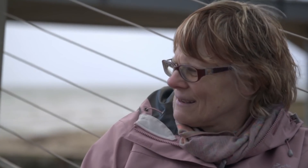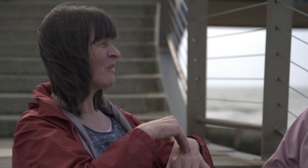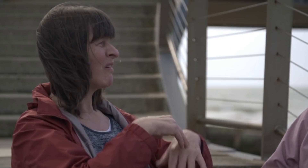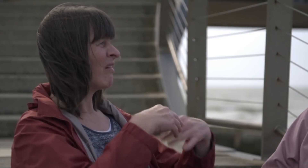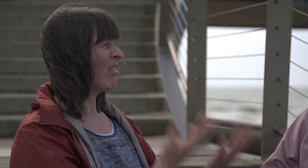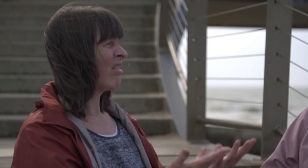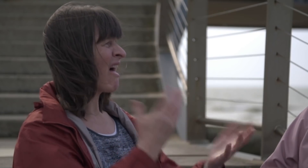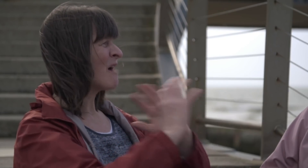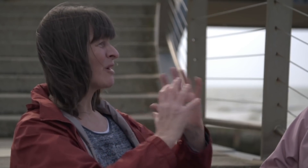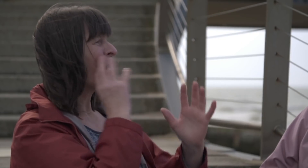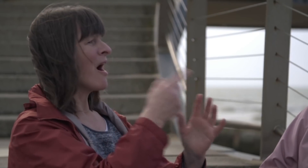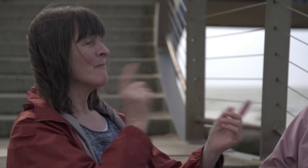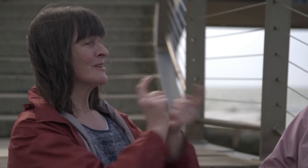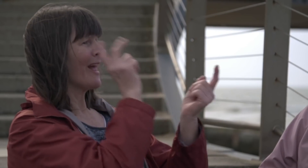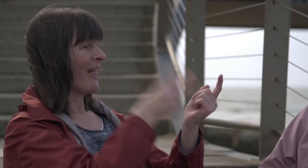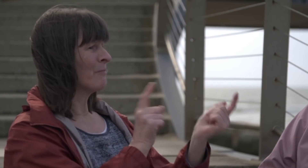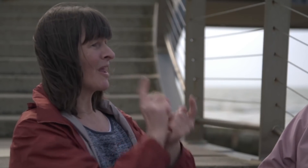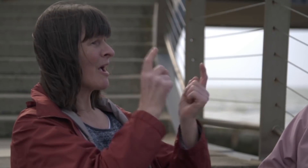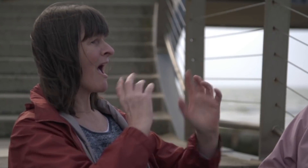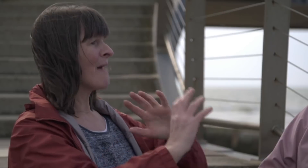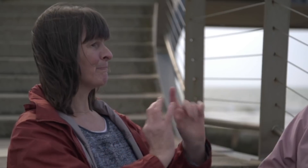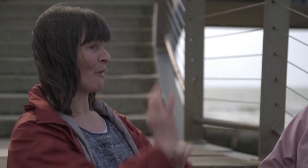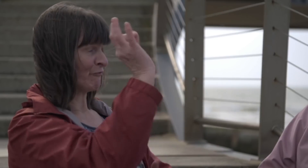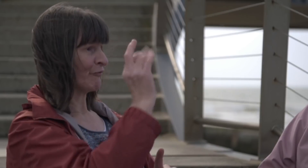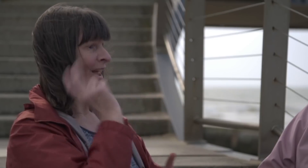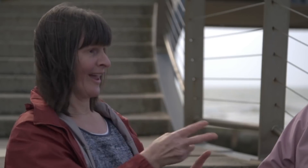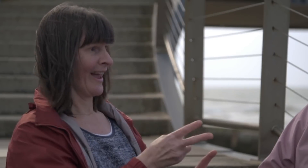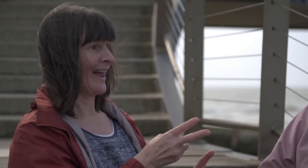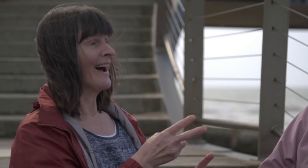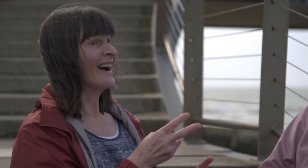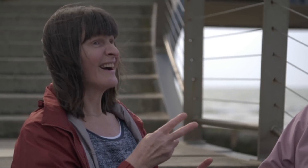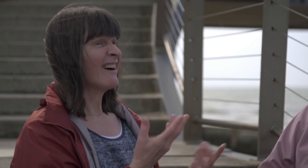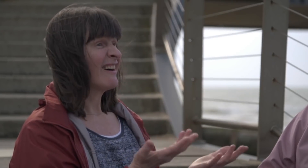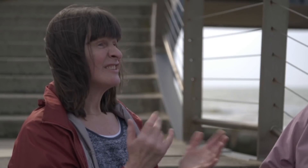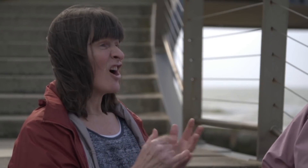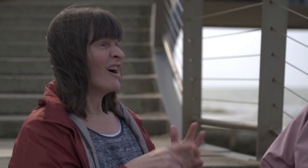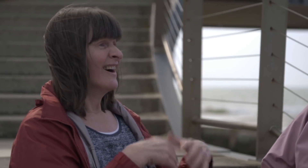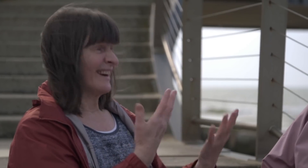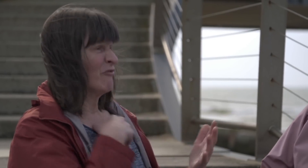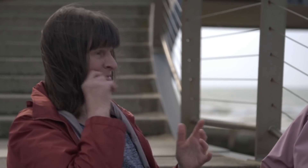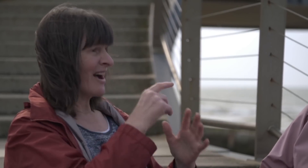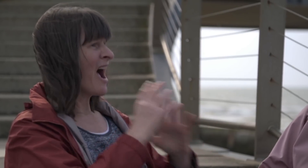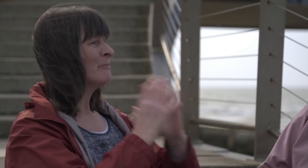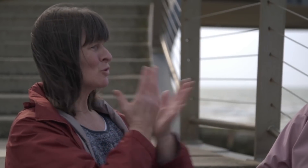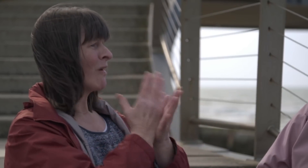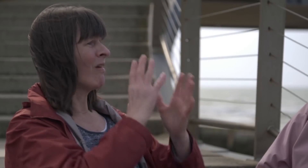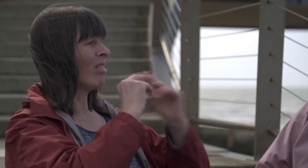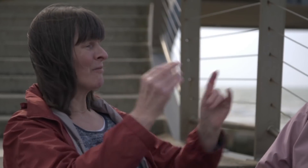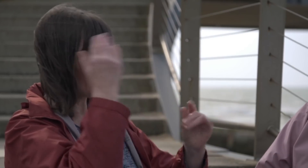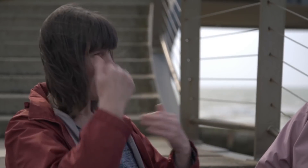I had a lot of pain. And once I, caught up with you all those times, I really improved. So communication really